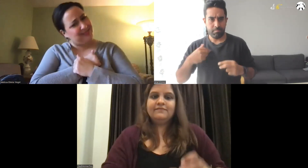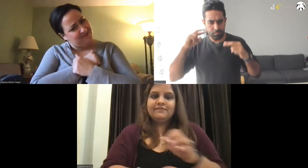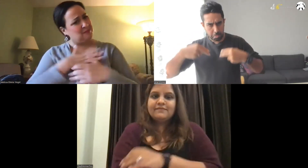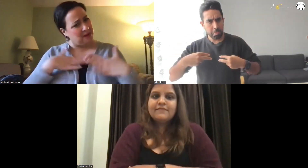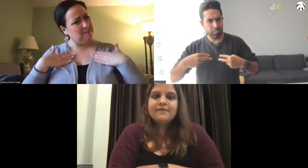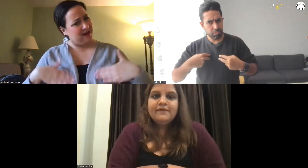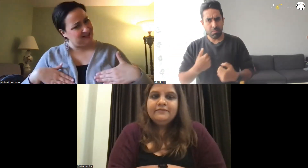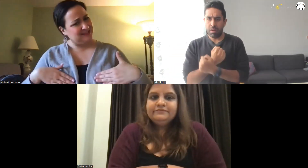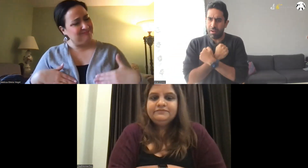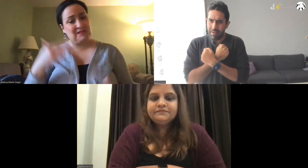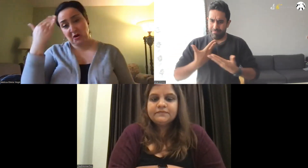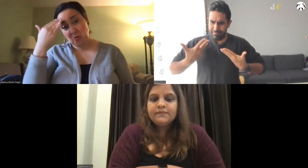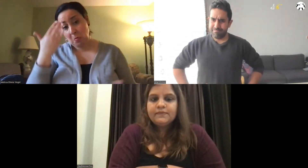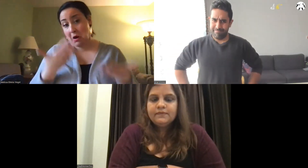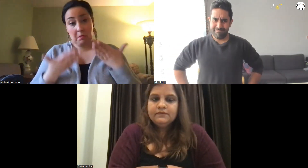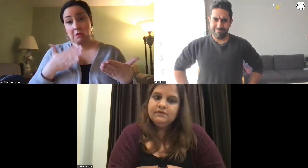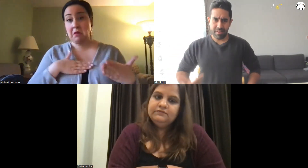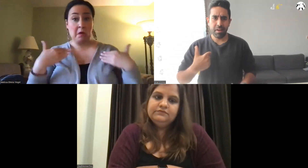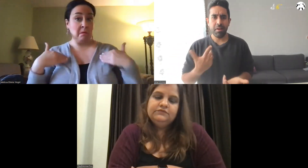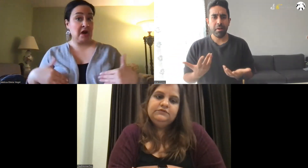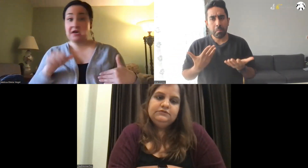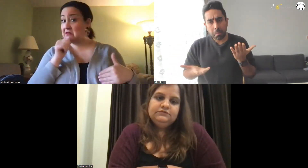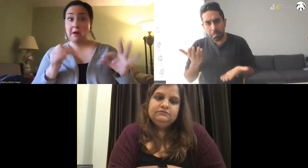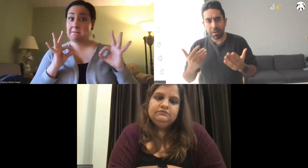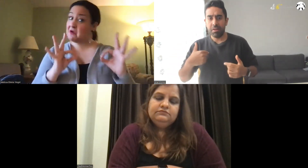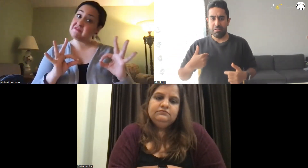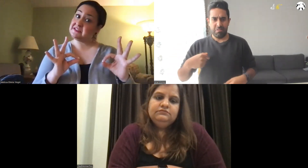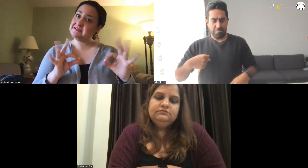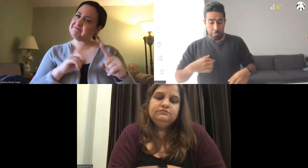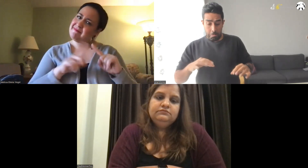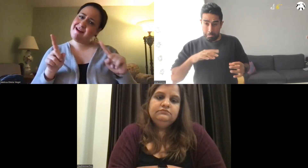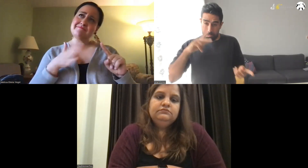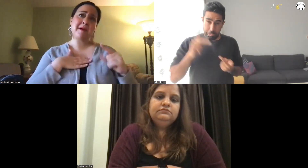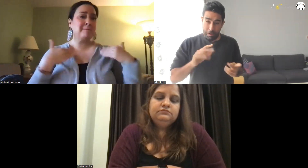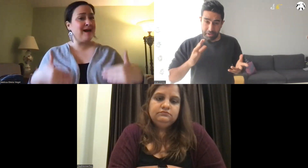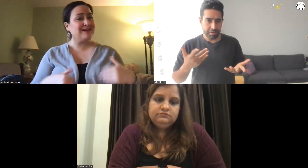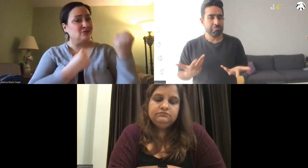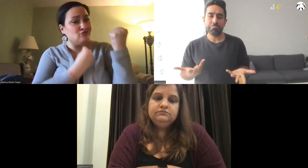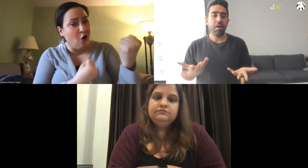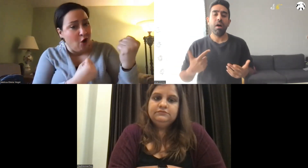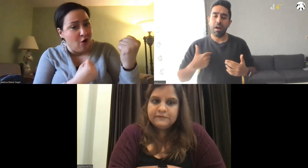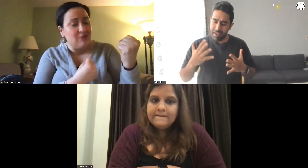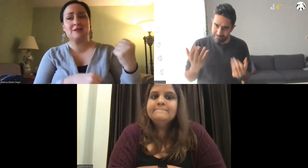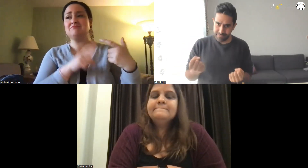And positivity means looking at your own self with love, irrespective of the way I look. It's my